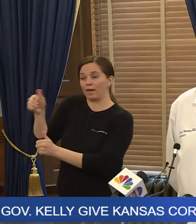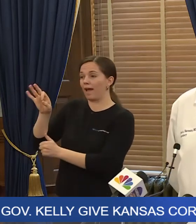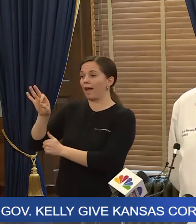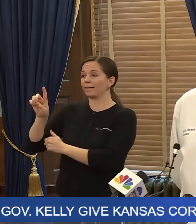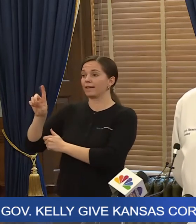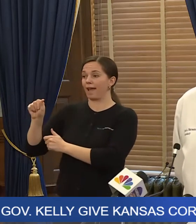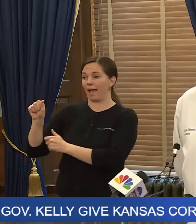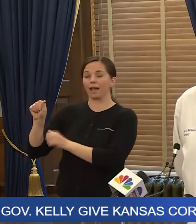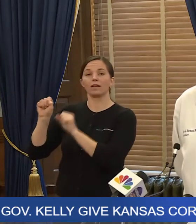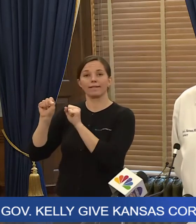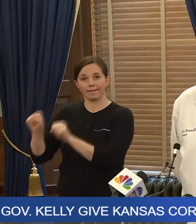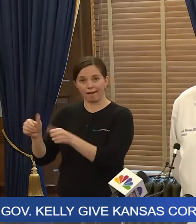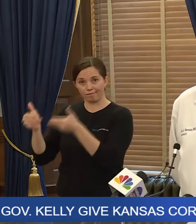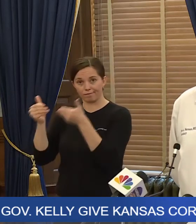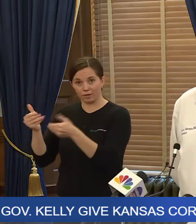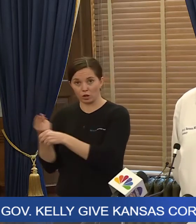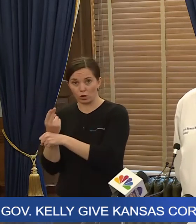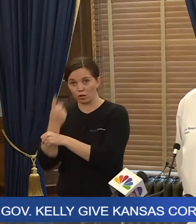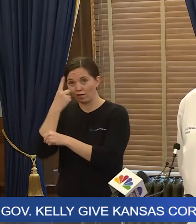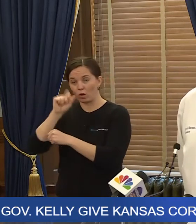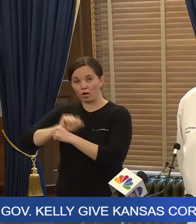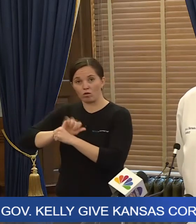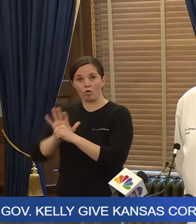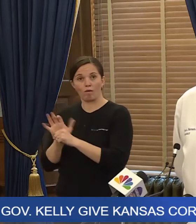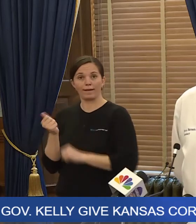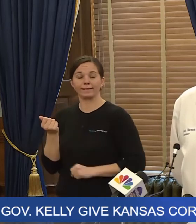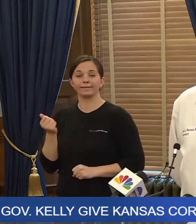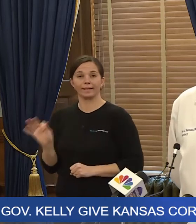to use in COVID-19